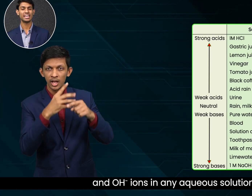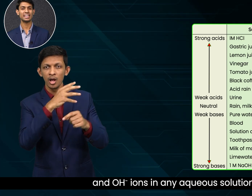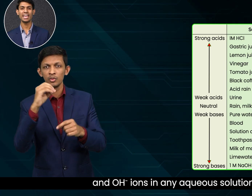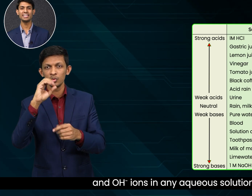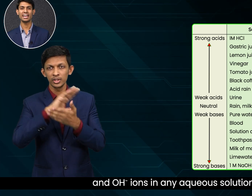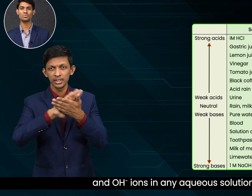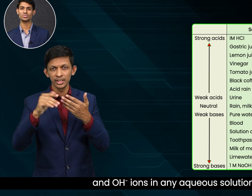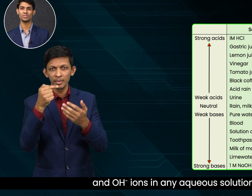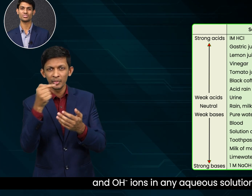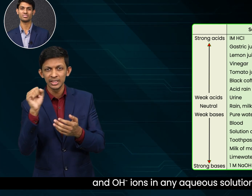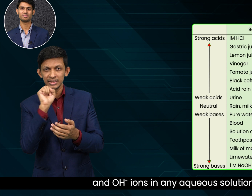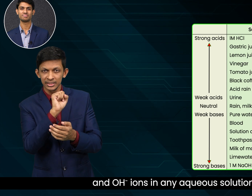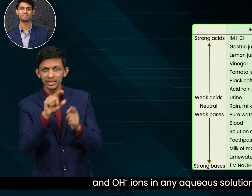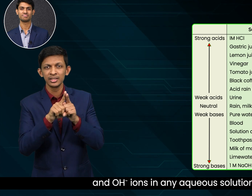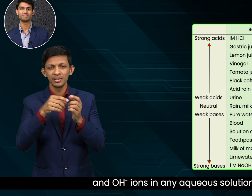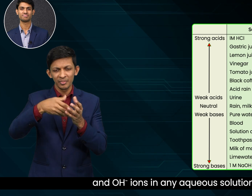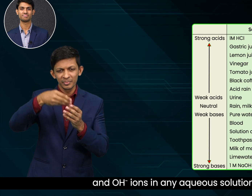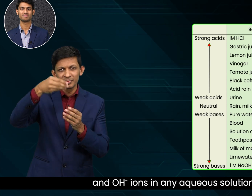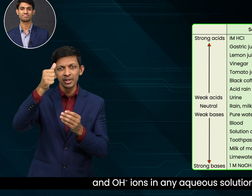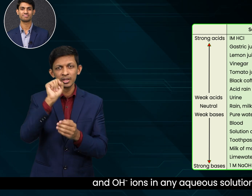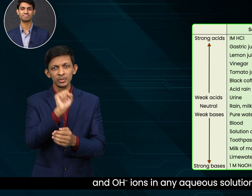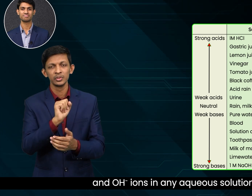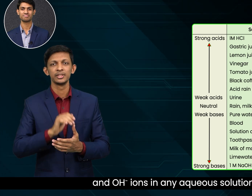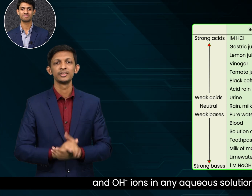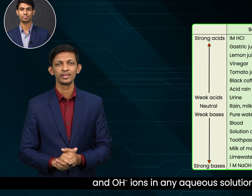ions in any aqueous solution.